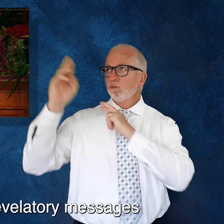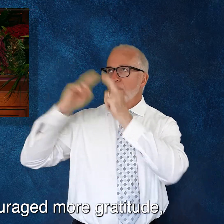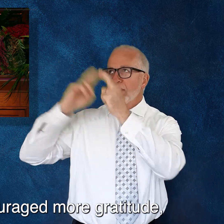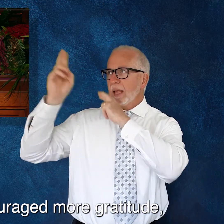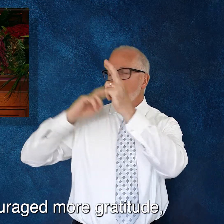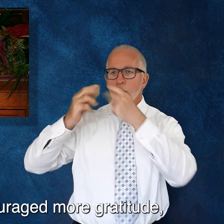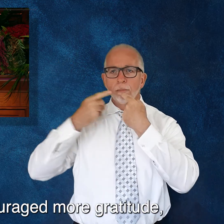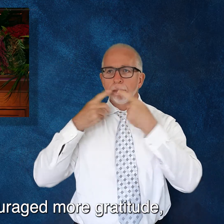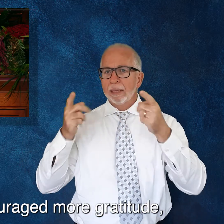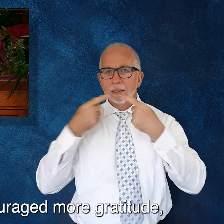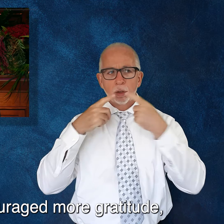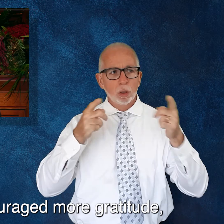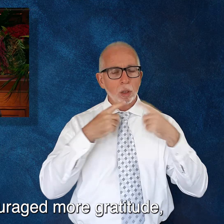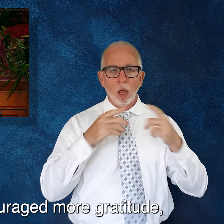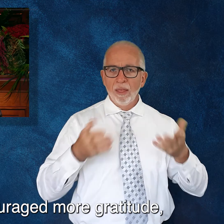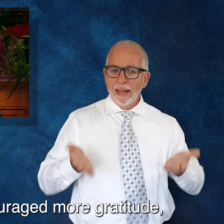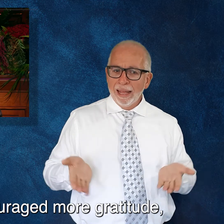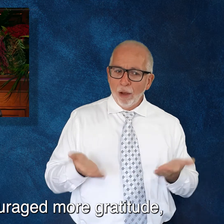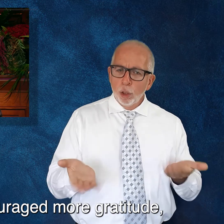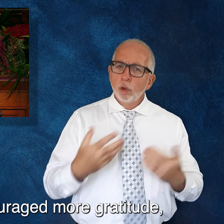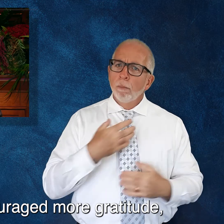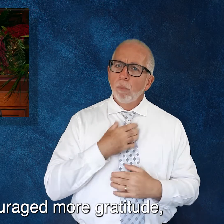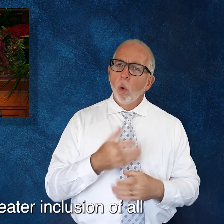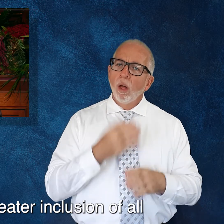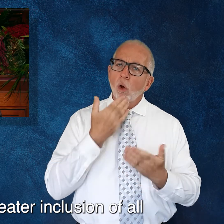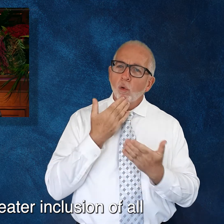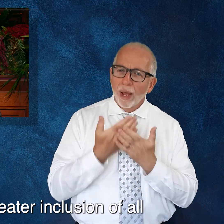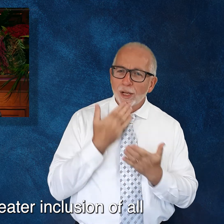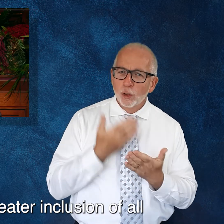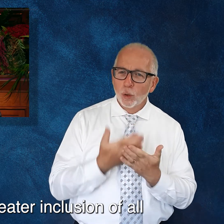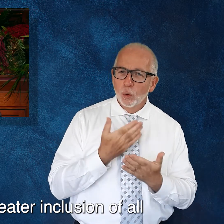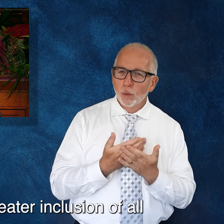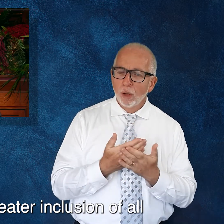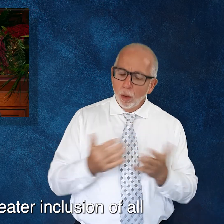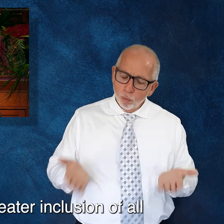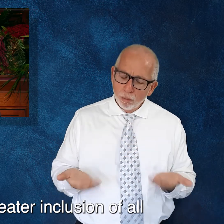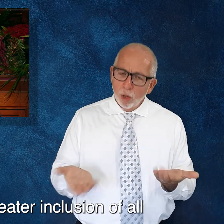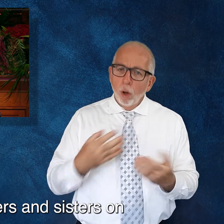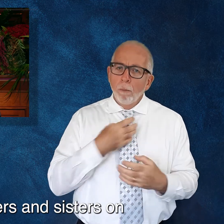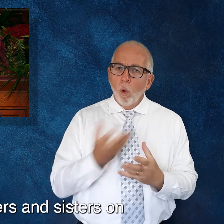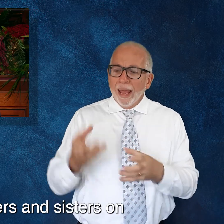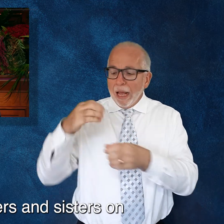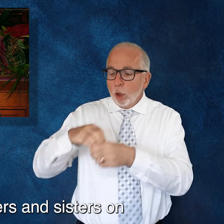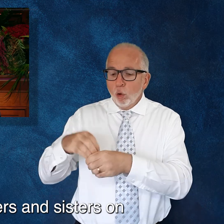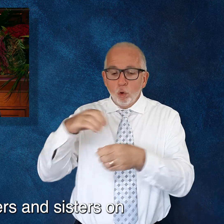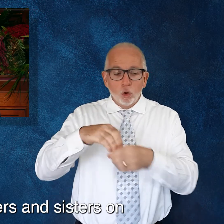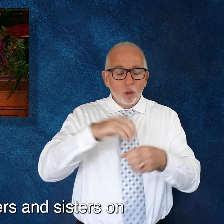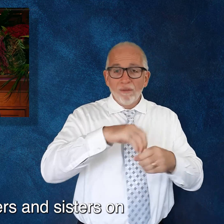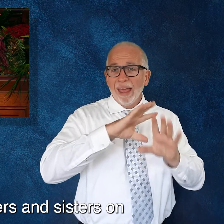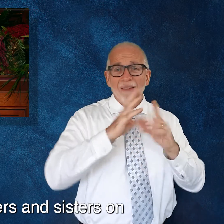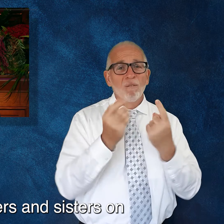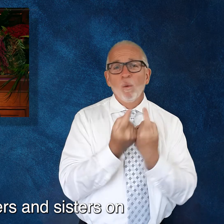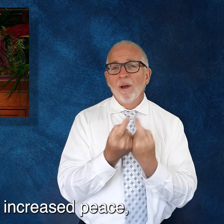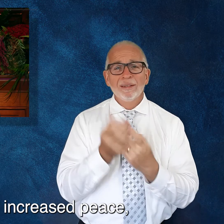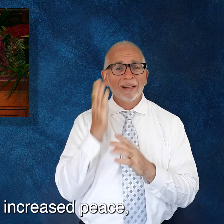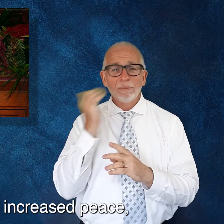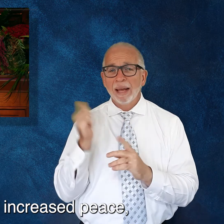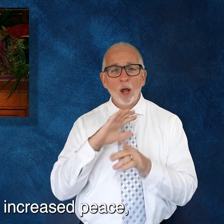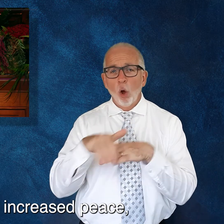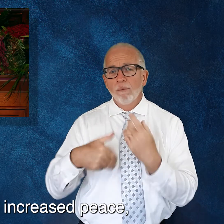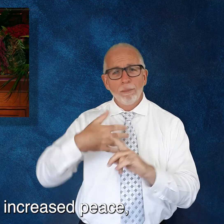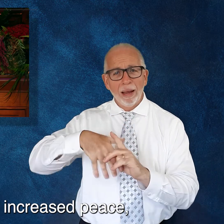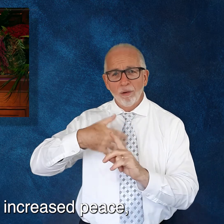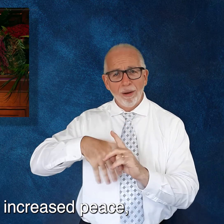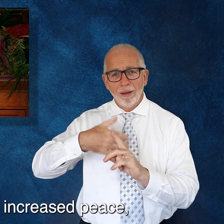that have encouraged more gratitude, promoted greater inclusion of all our brothers and sisters on earth,